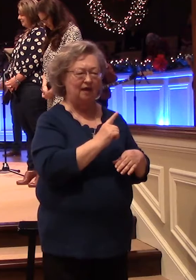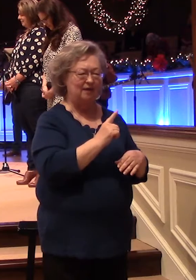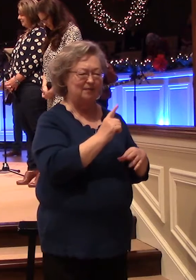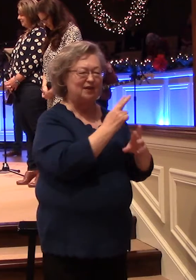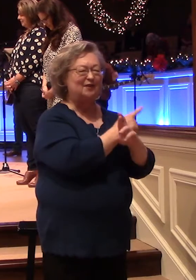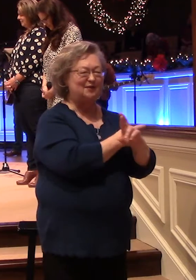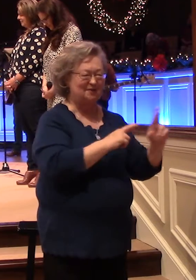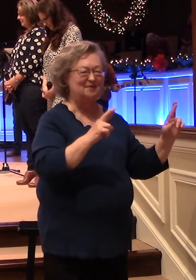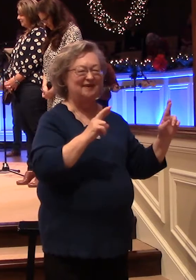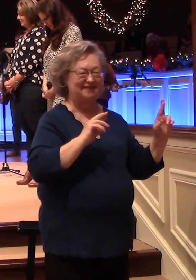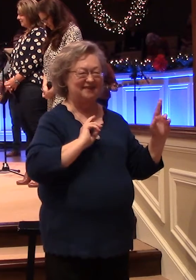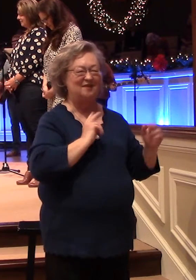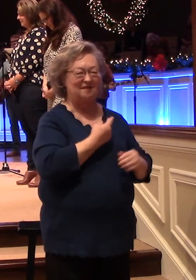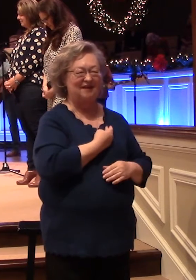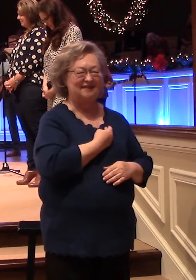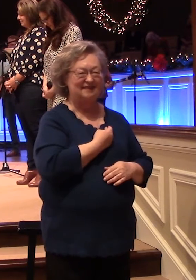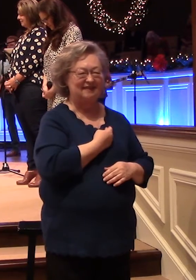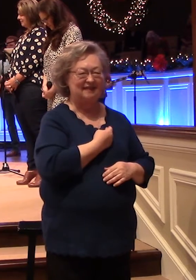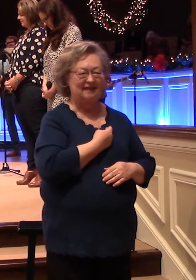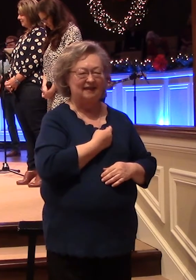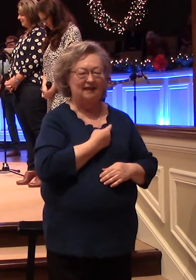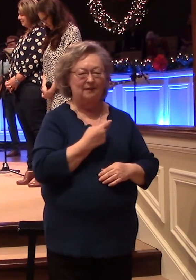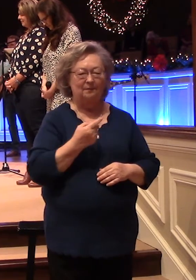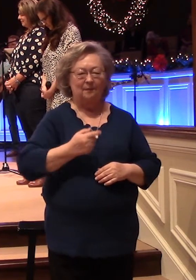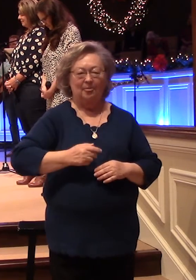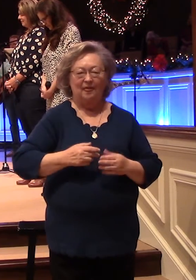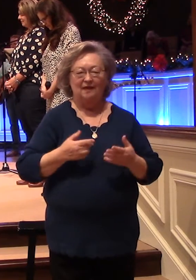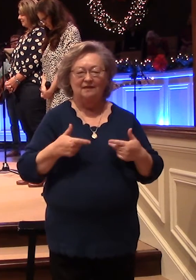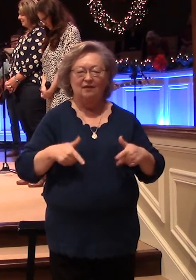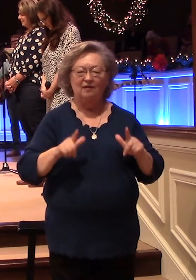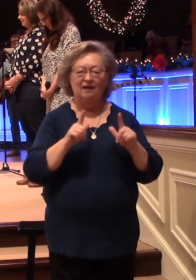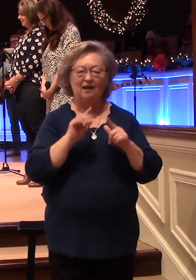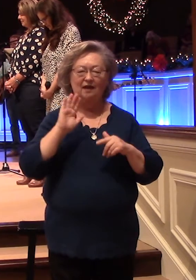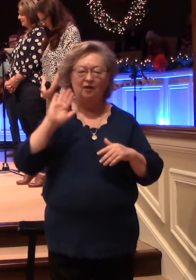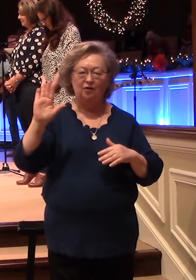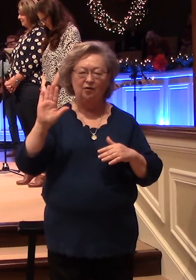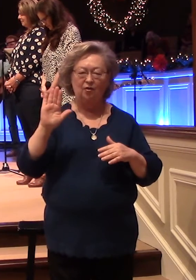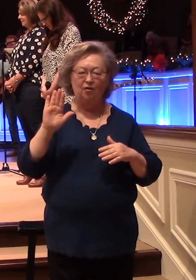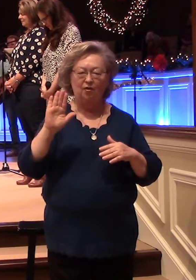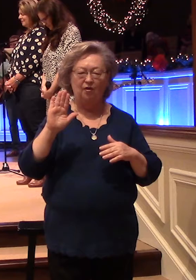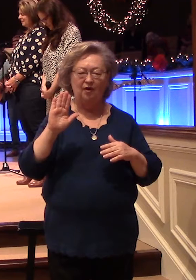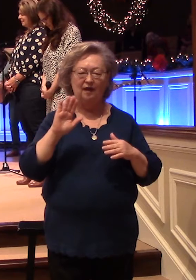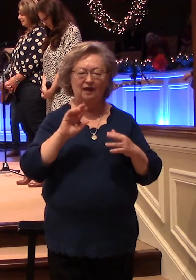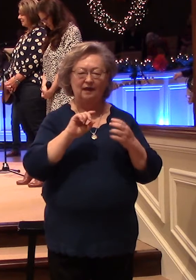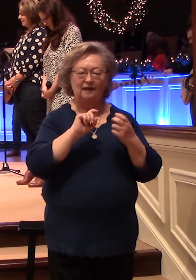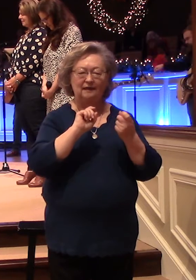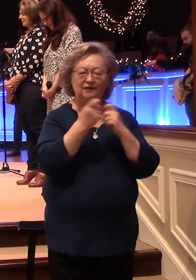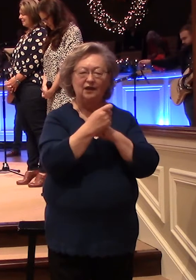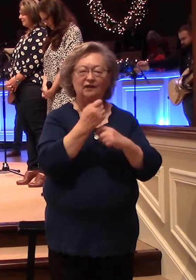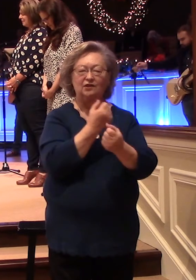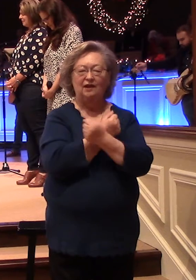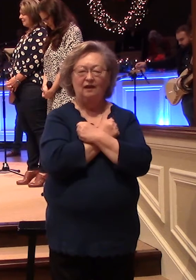Oh God, would you let your rescuing love transform us, change the way we think about everything?